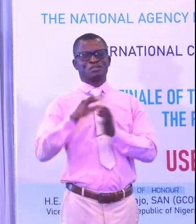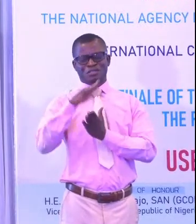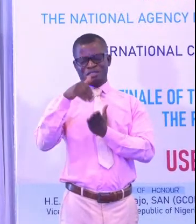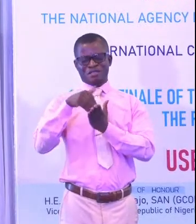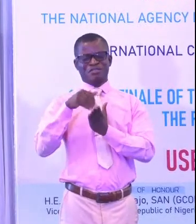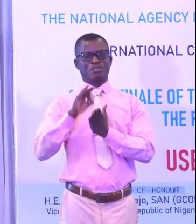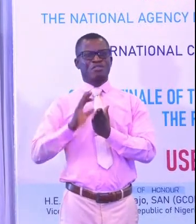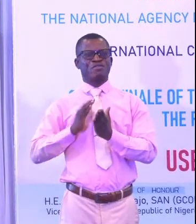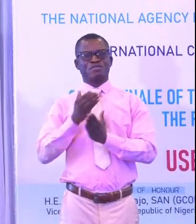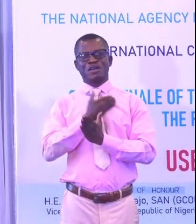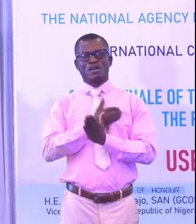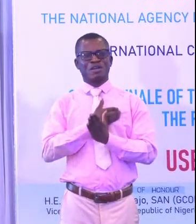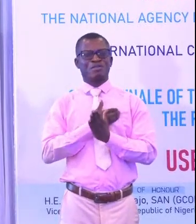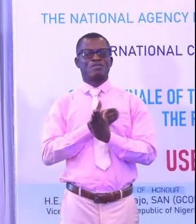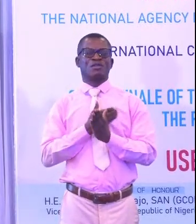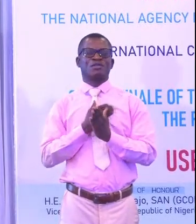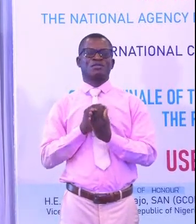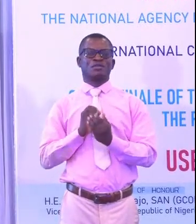collective public outreach.